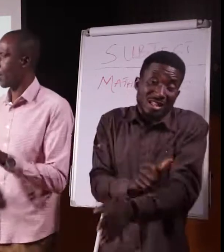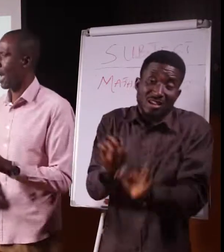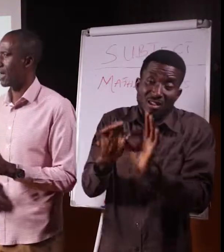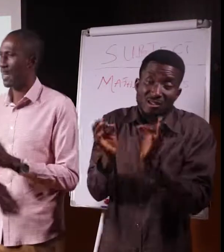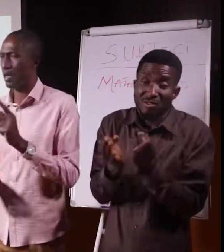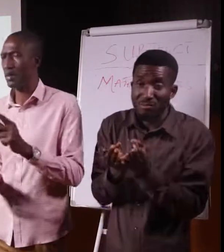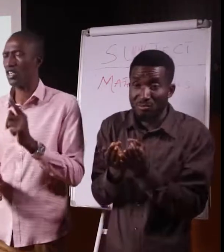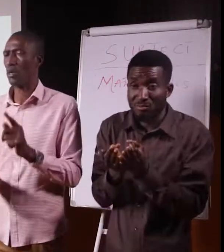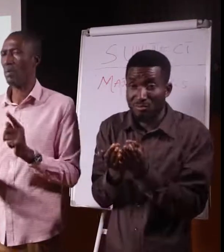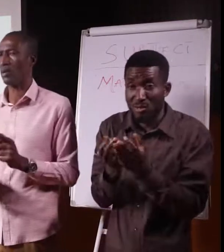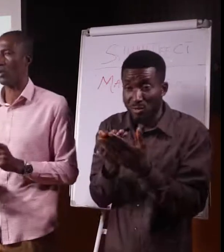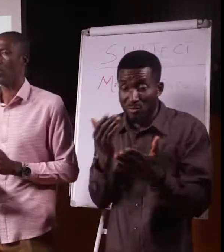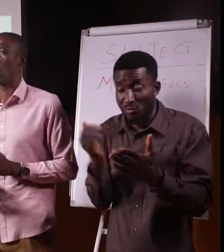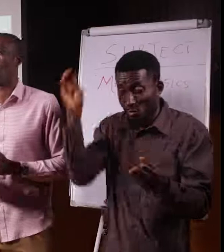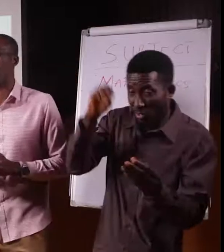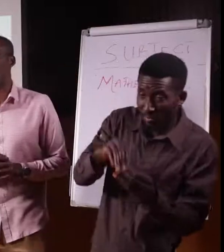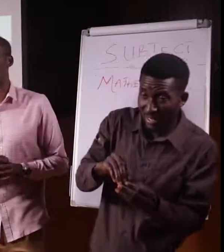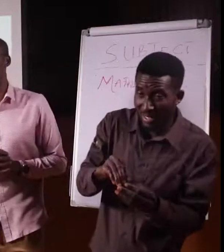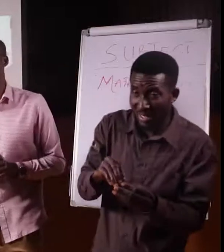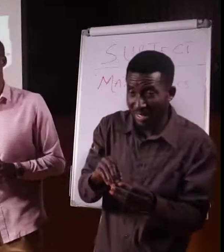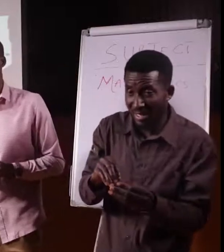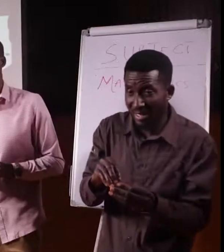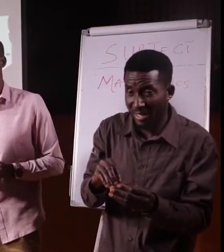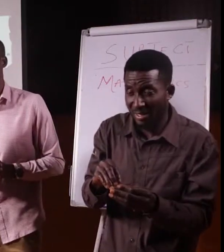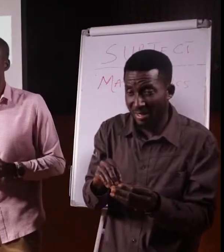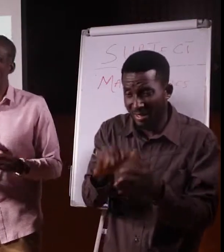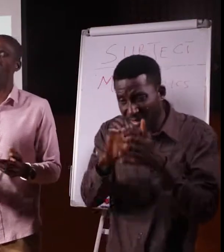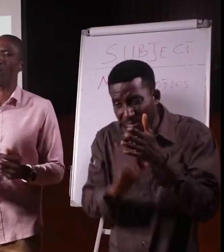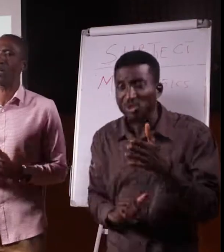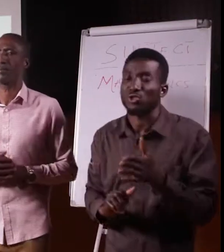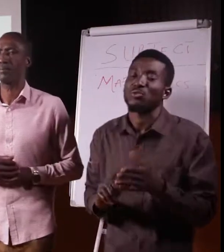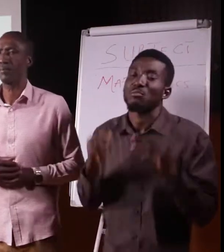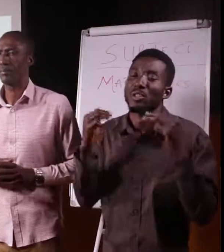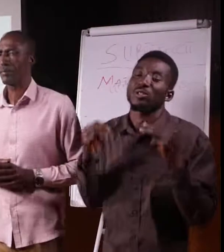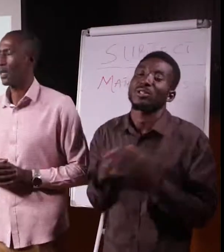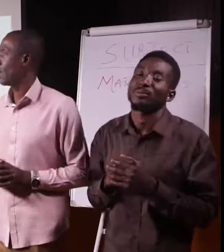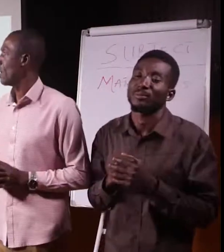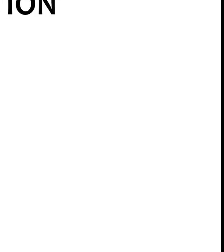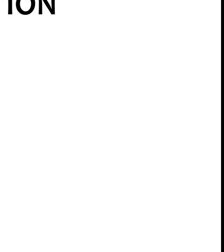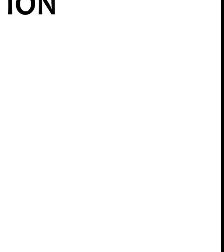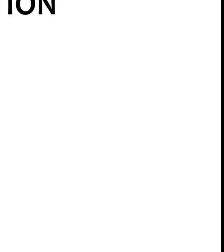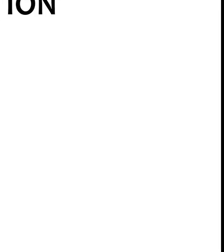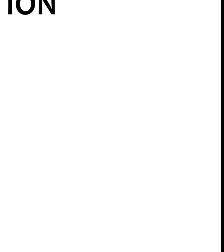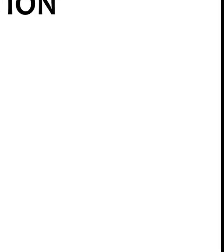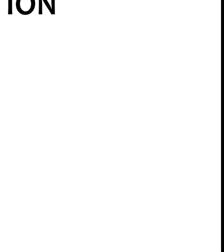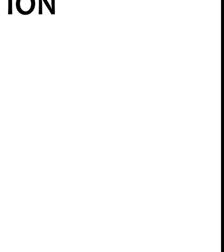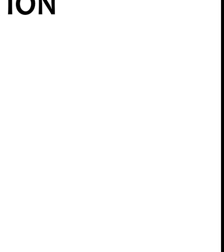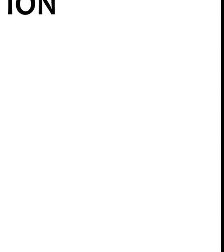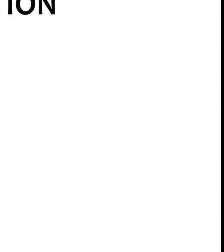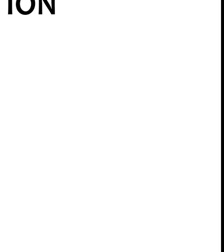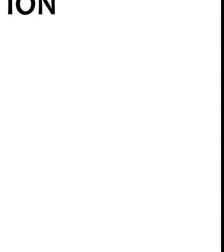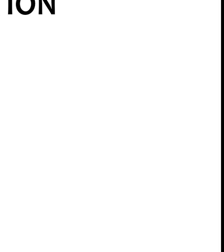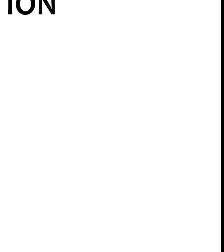now apply the elimination method of solving linear equations to work on them. For instance, like the first